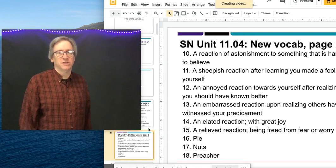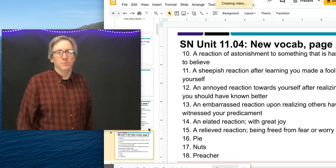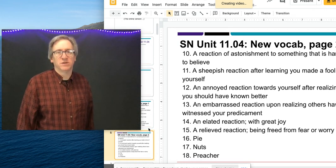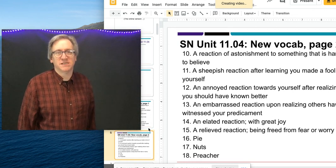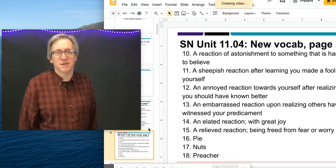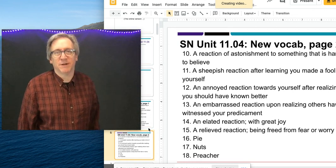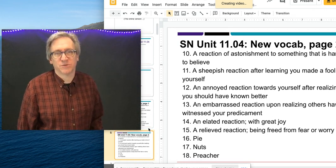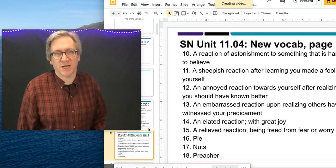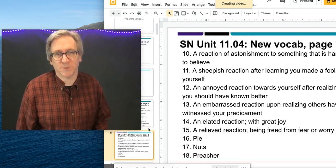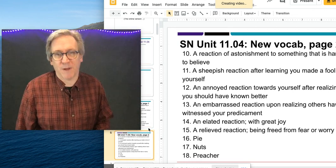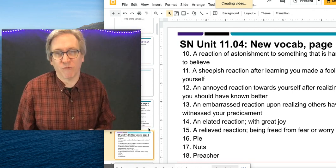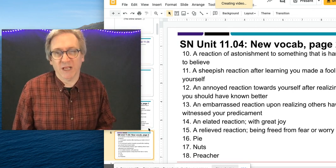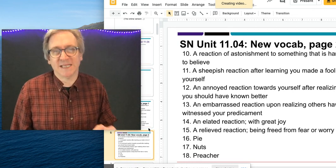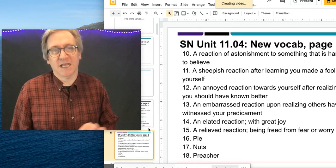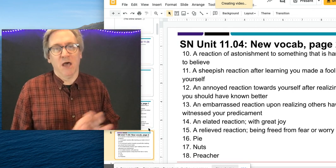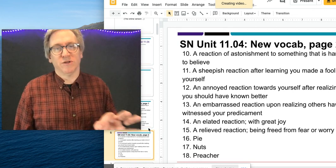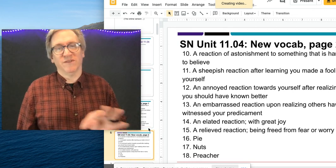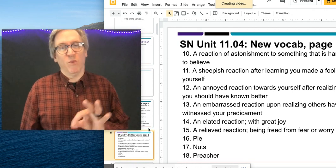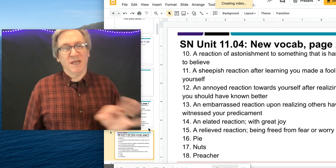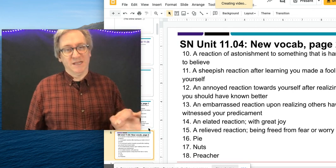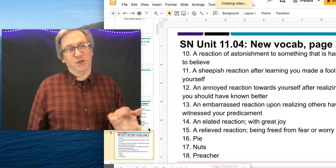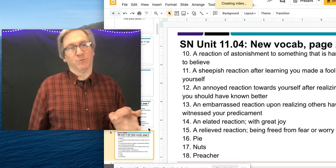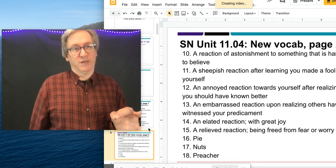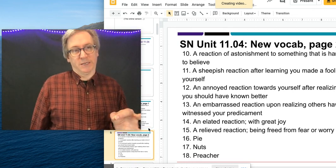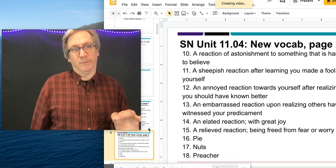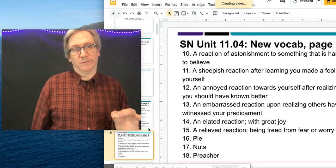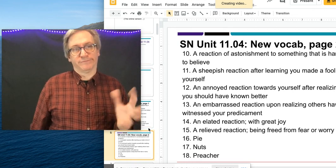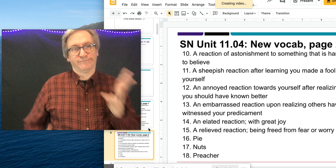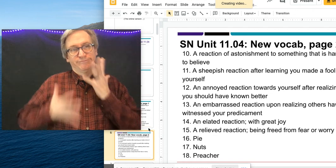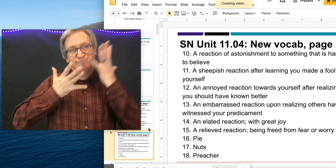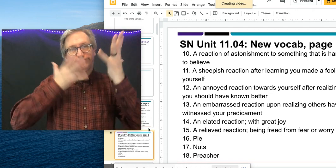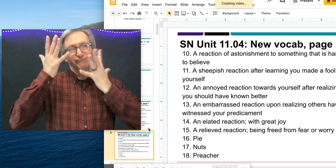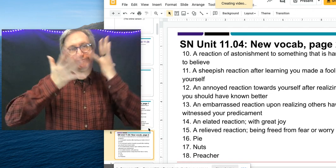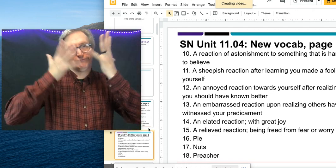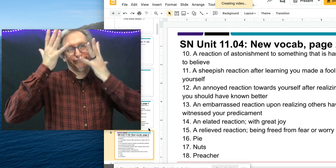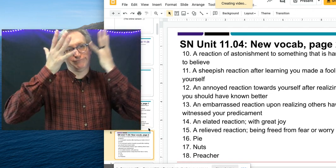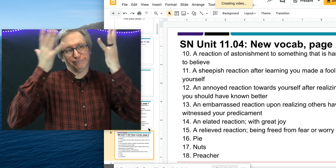Okay, so the book says an embarrassed reaction upon realizing others have witnessed your predicament.